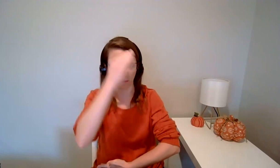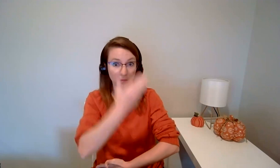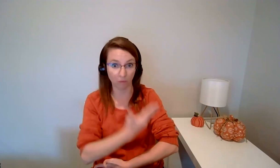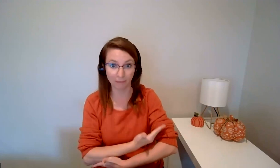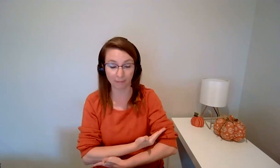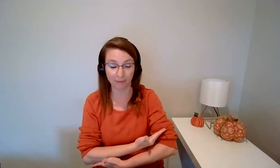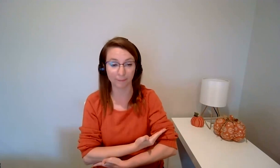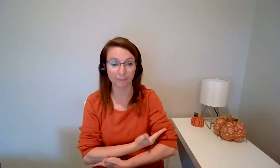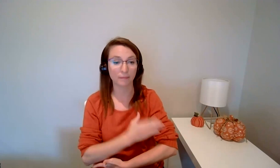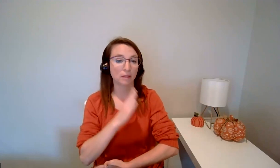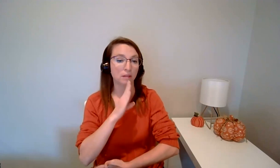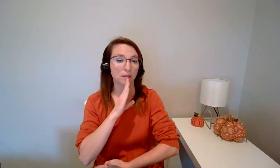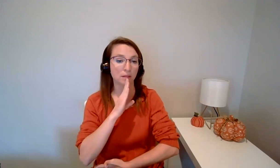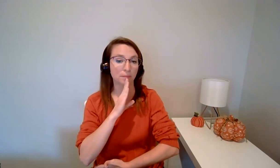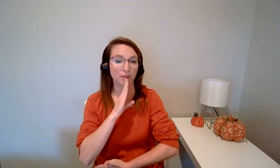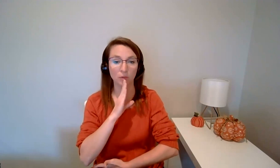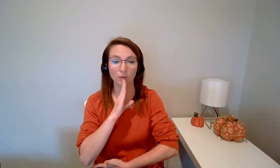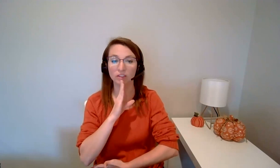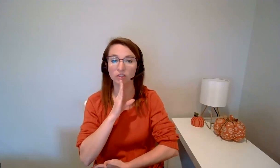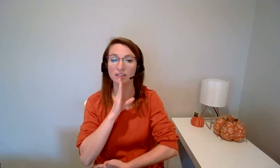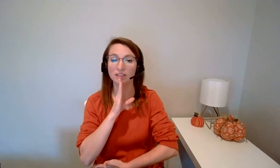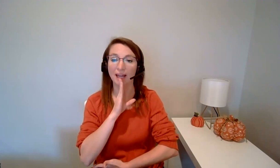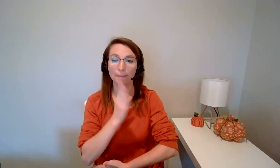boy baby, but you can just tap.